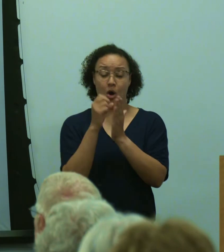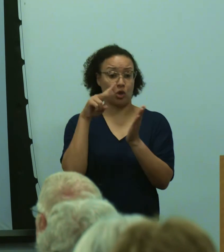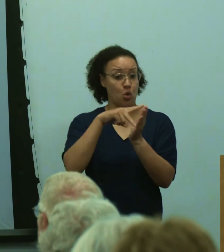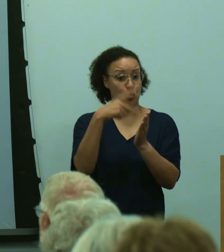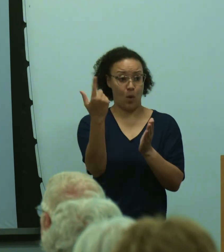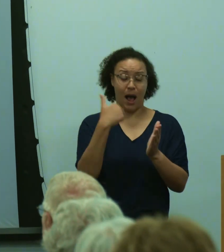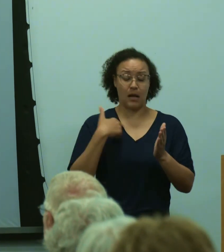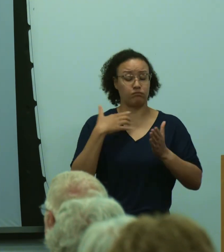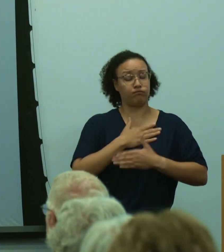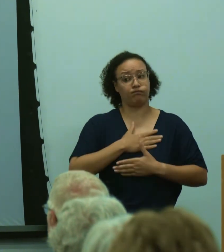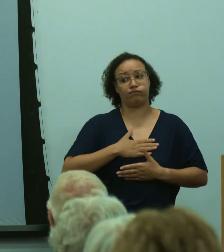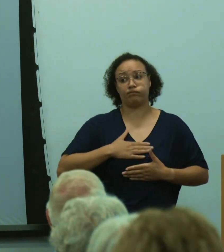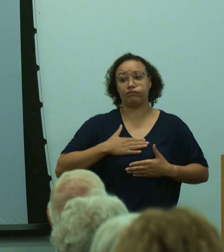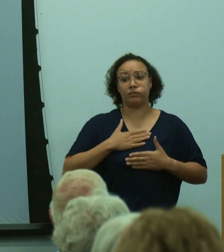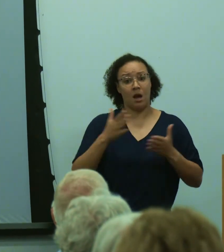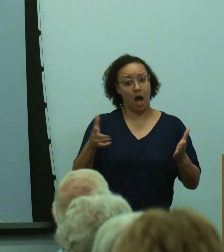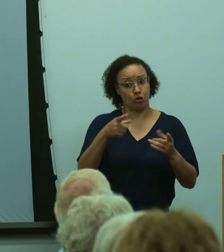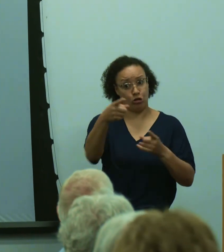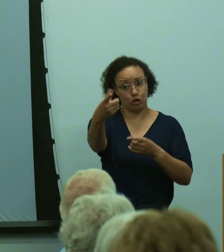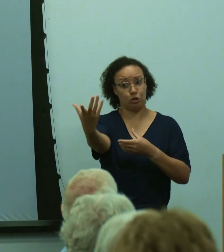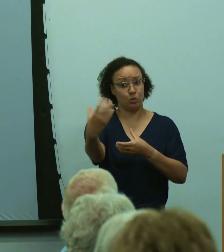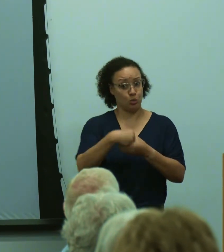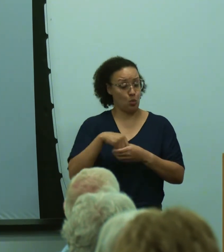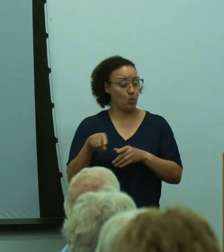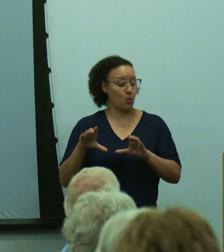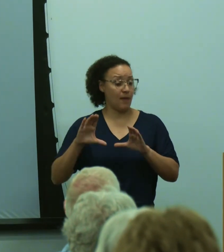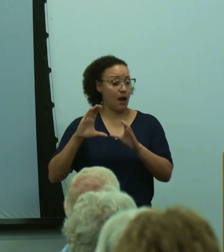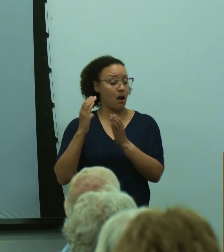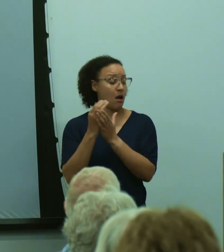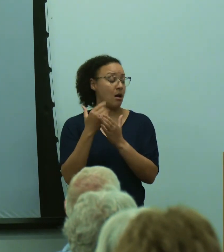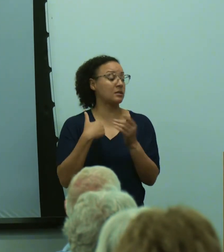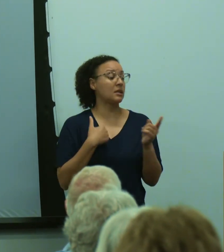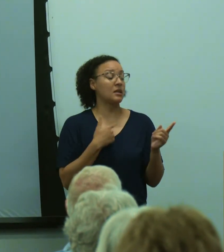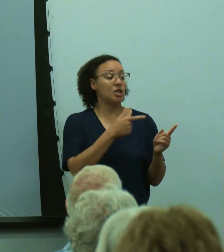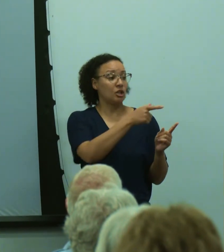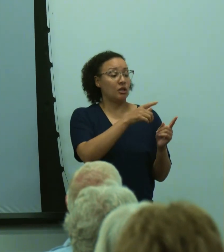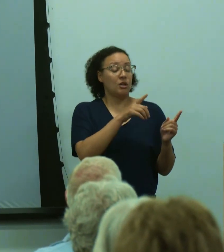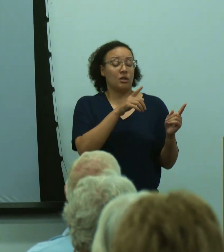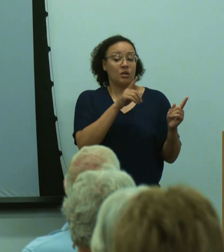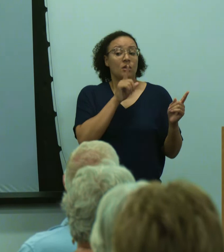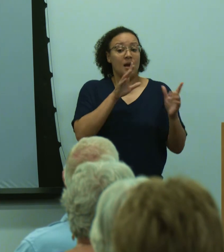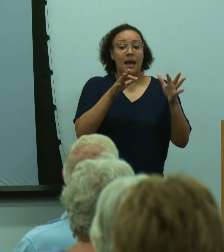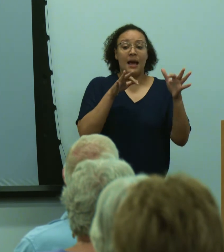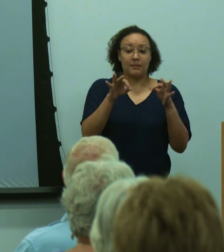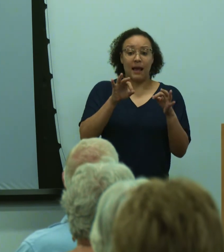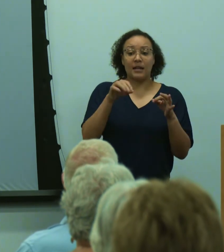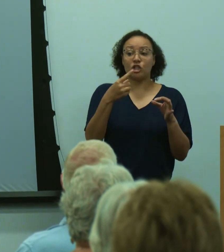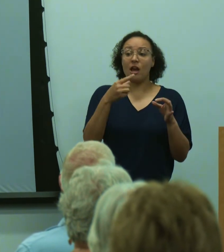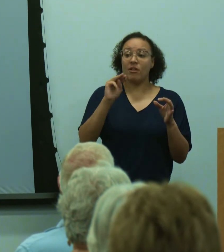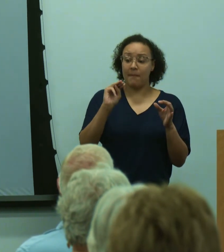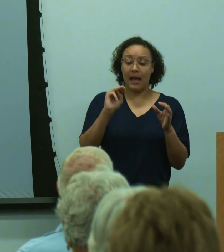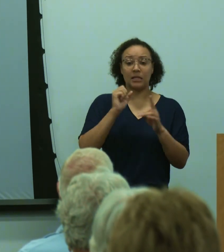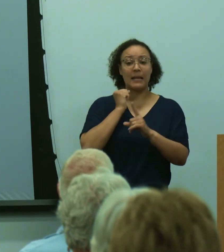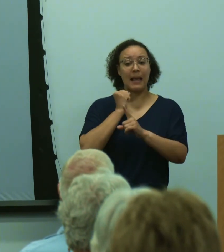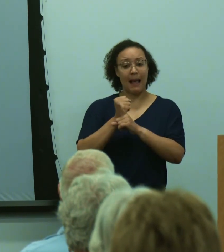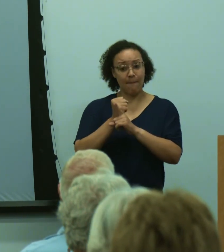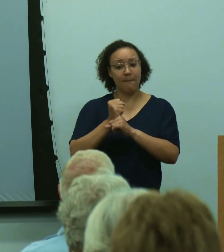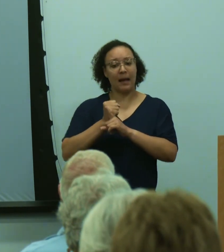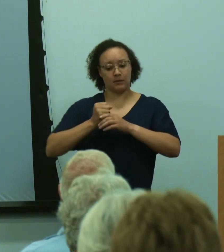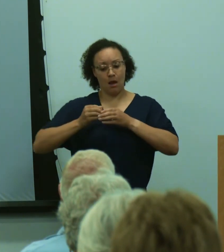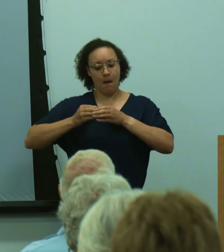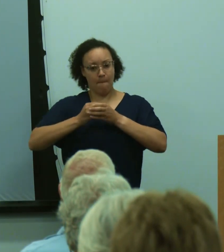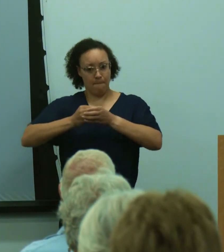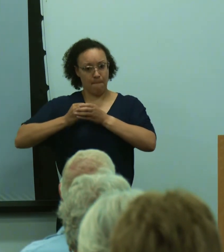it. And Myla has been asked to describe tonight how gerrymandering has impacted marginalized groups, especially African American